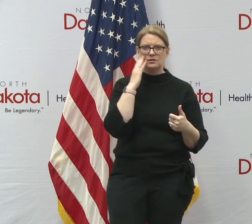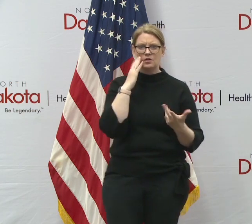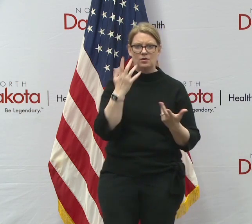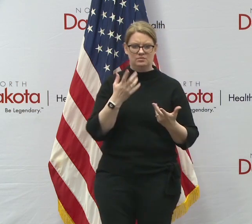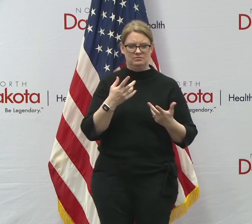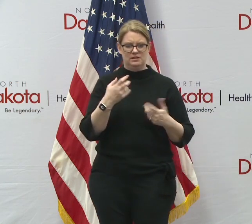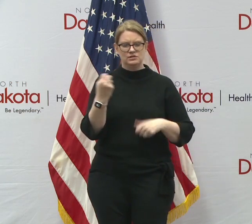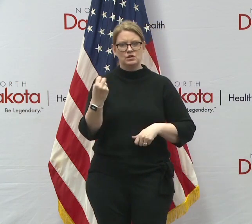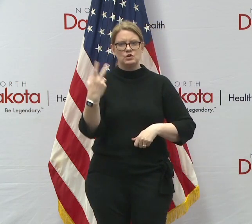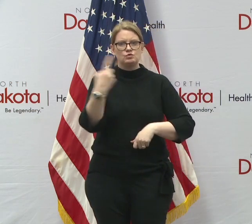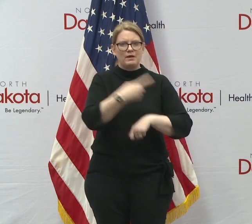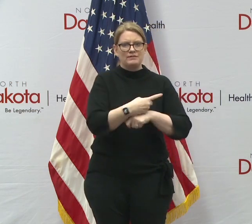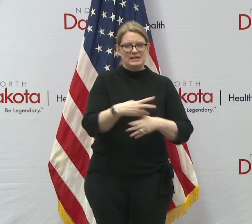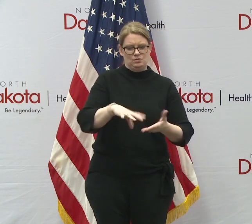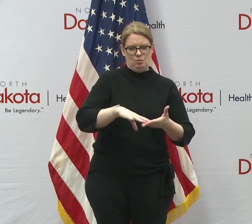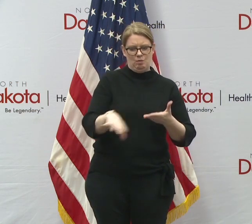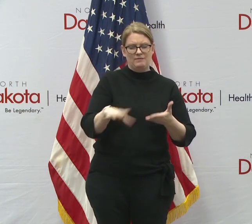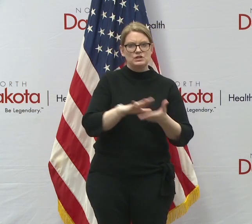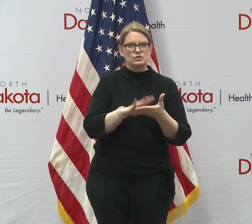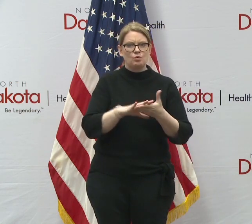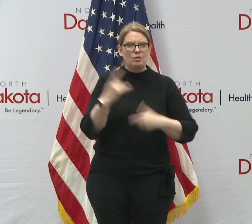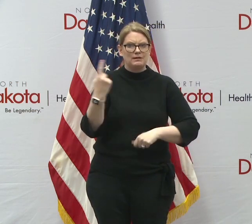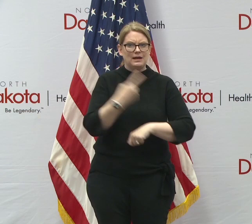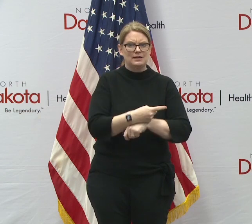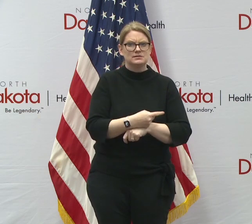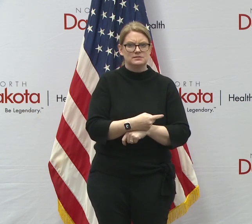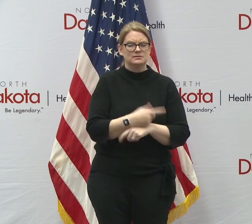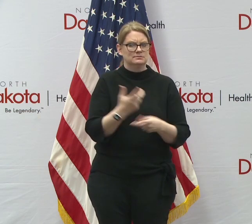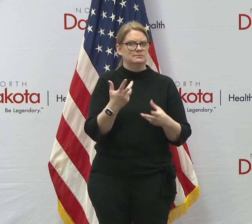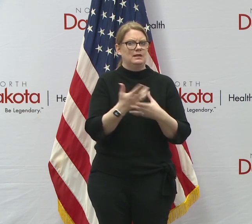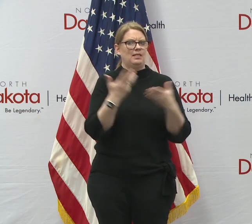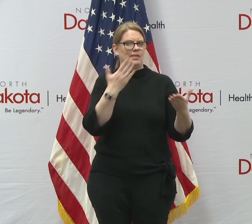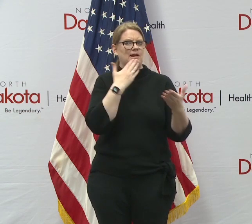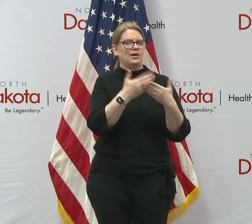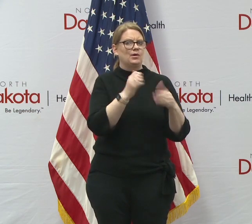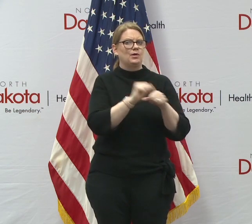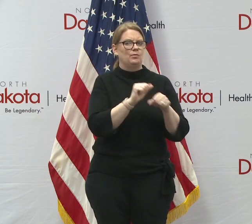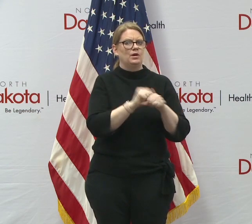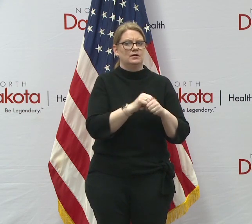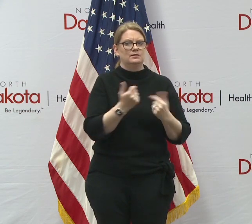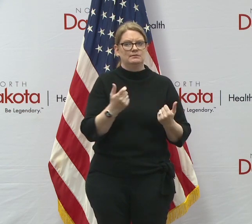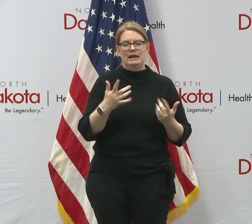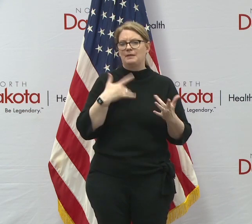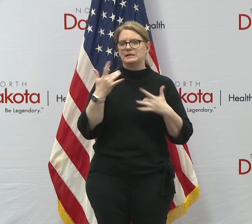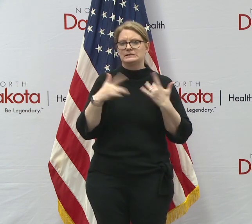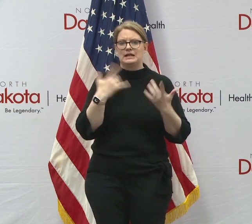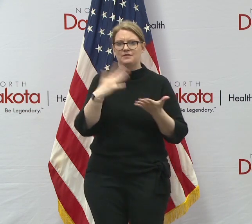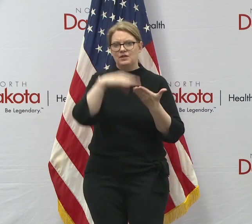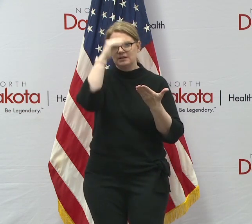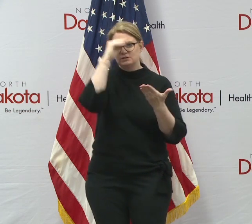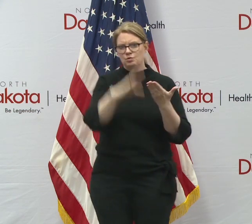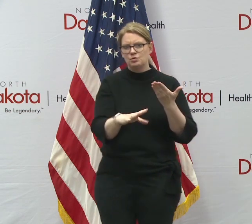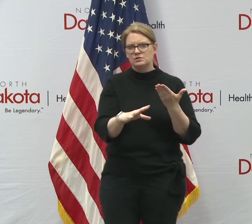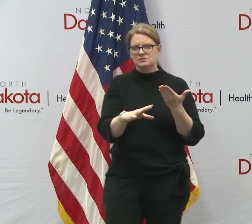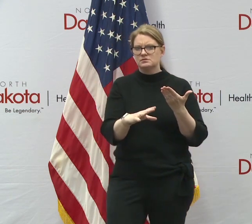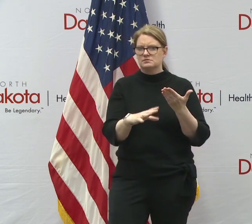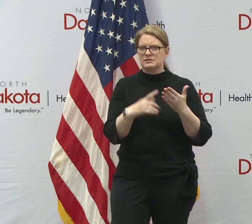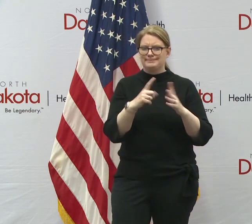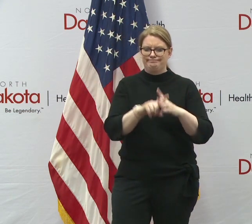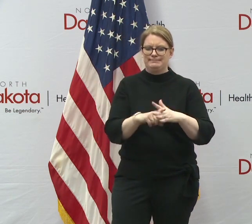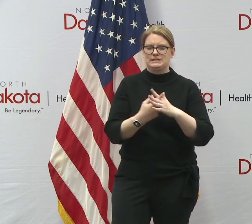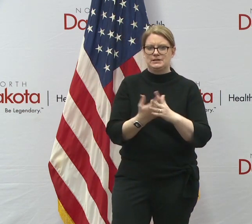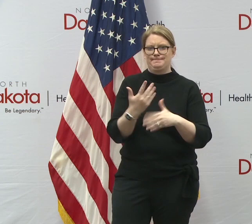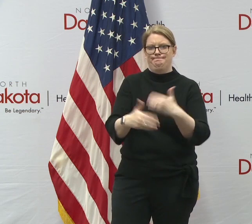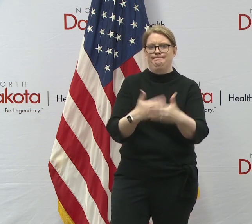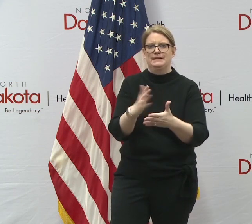those 12 days where we waived the school days, a lot of great work was done. And again, I'm excited for the students in North Dakota to get back to